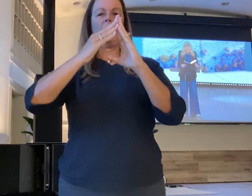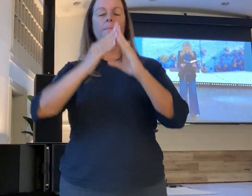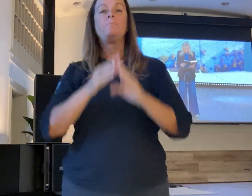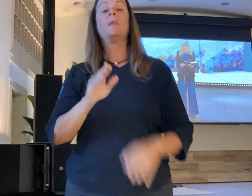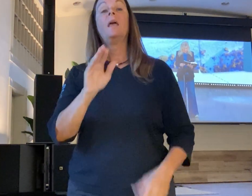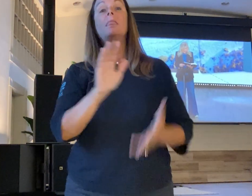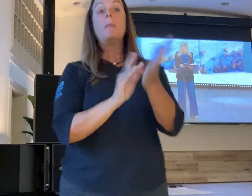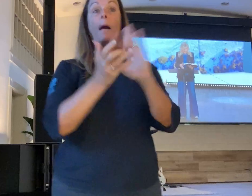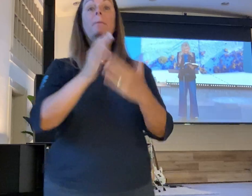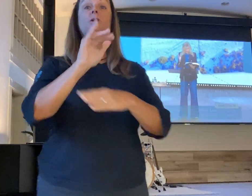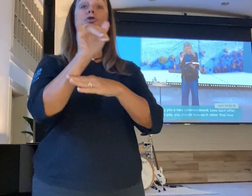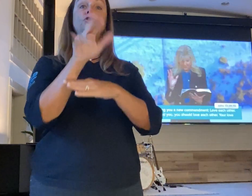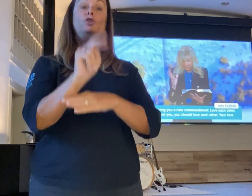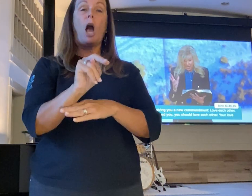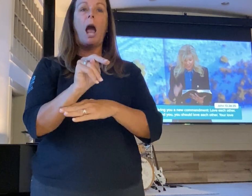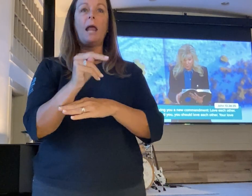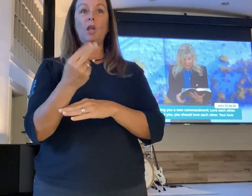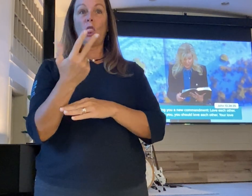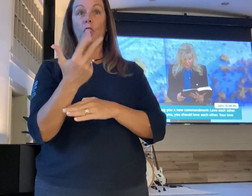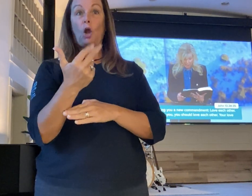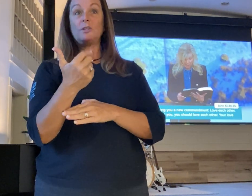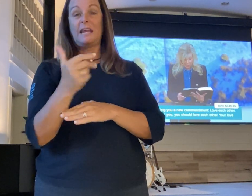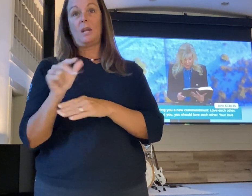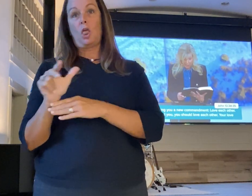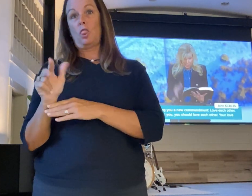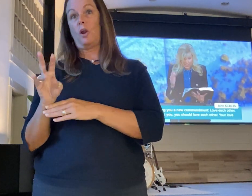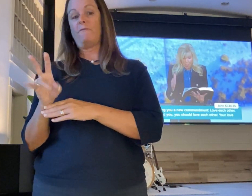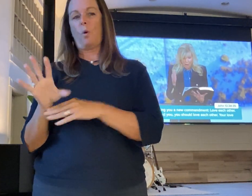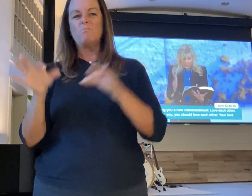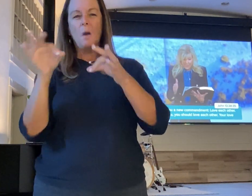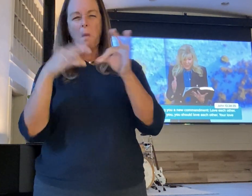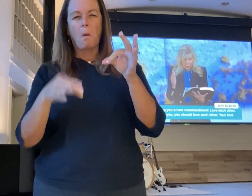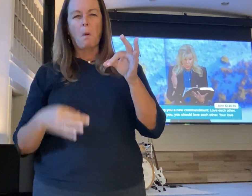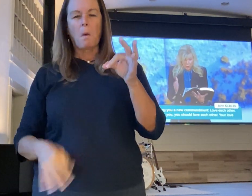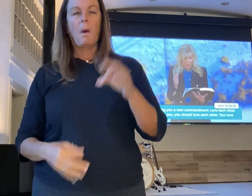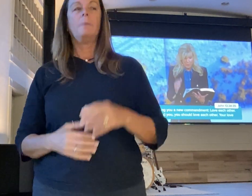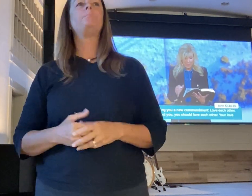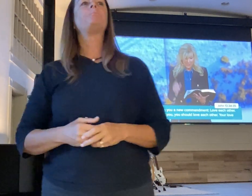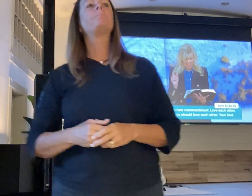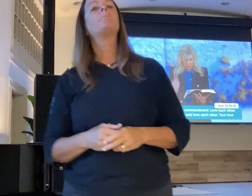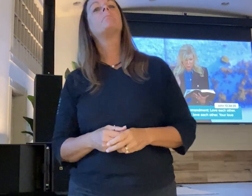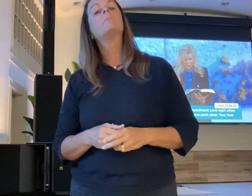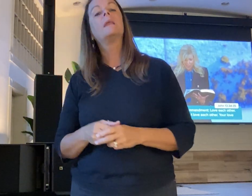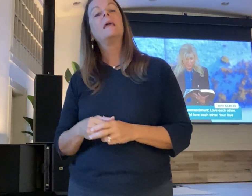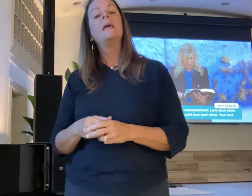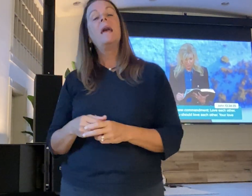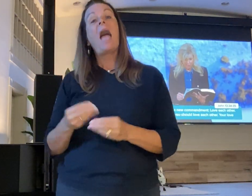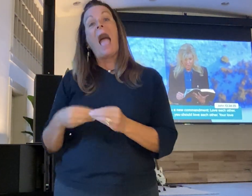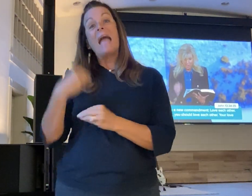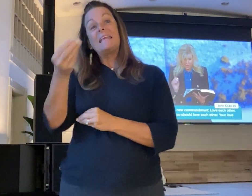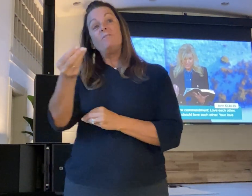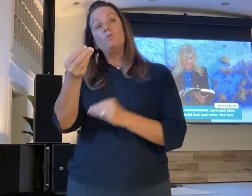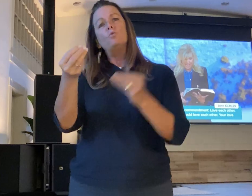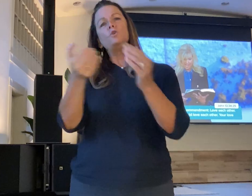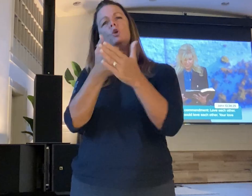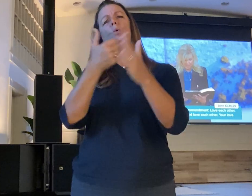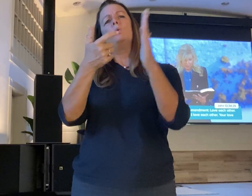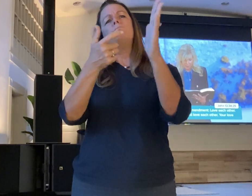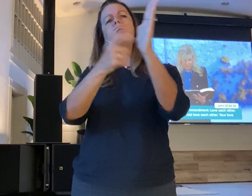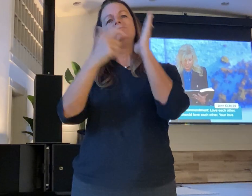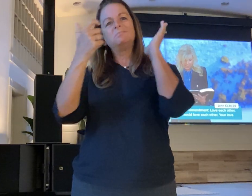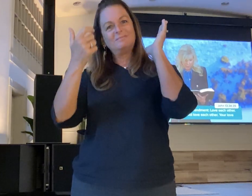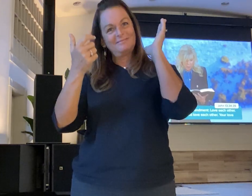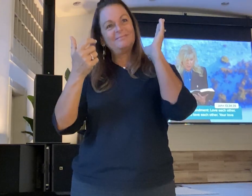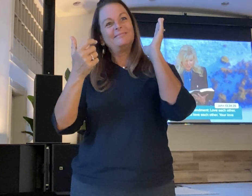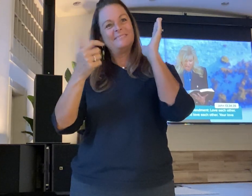John 13, 34, it says this. This is the kind of community he's talking about. So now I'm giving you a new commandment that you love each other just as